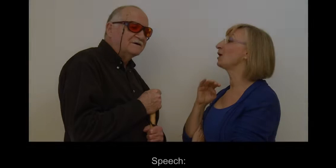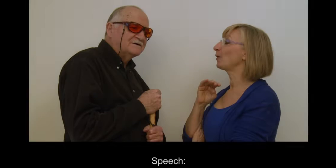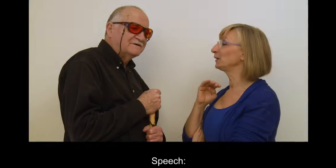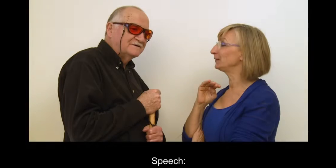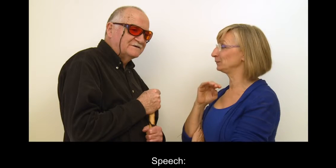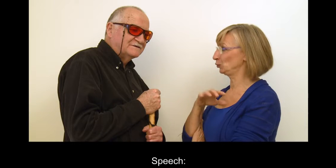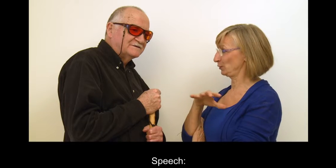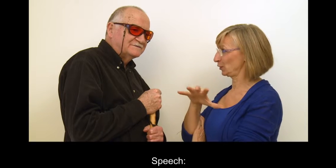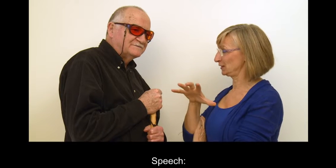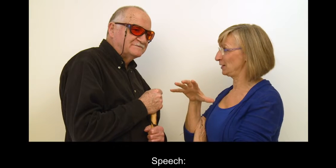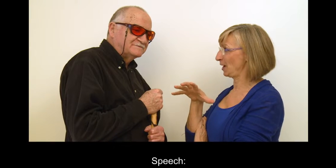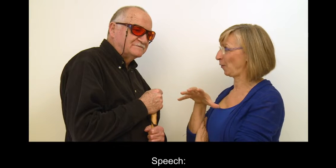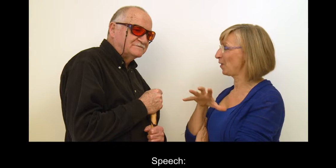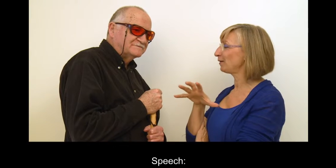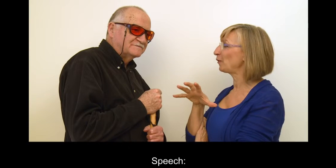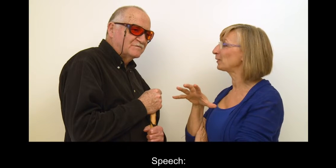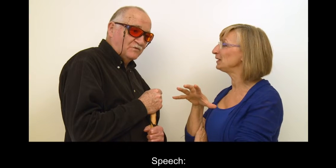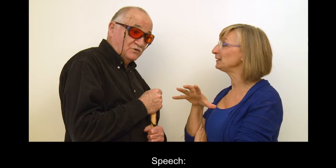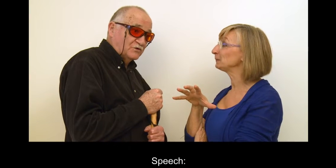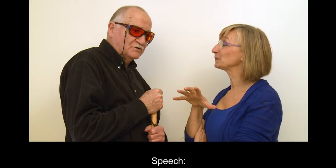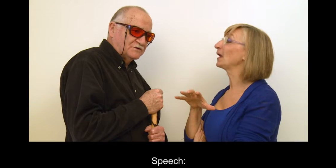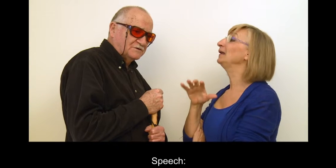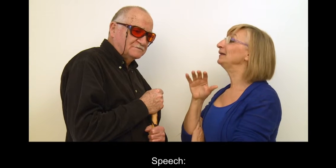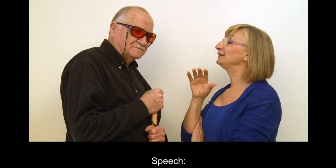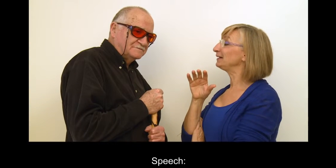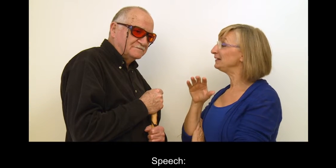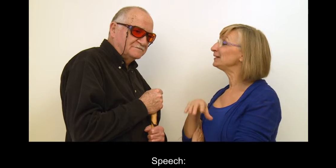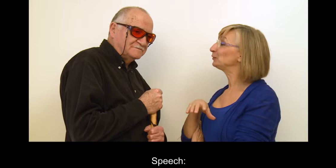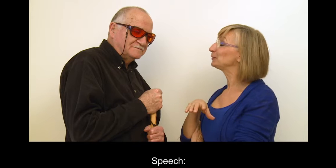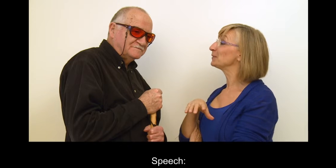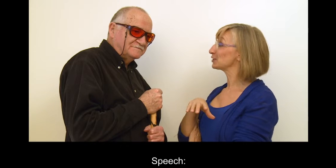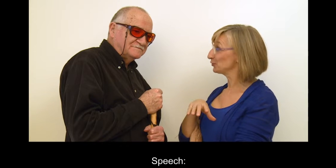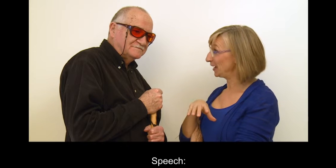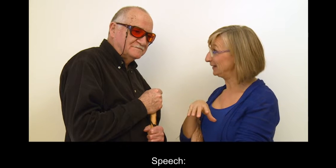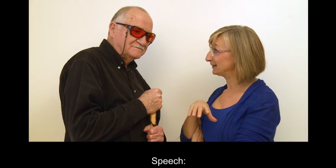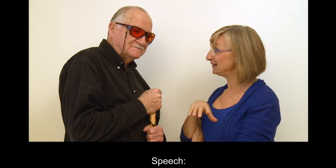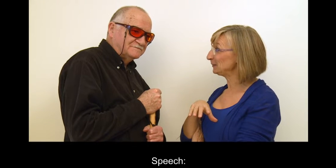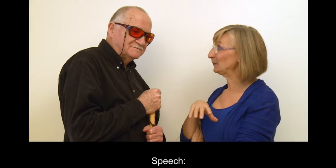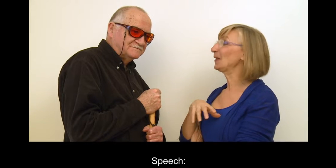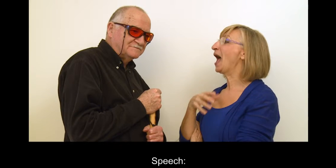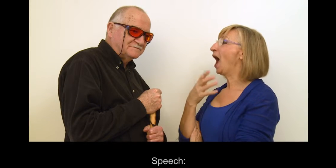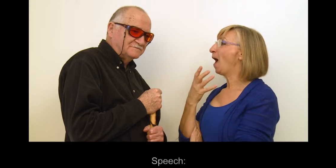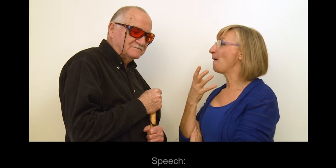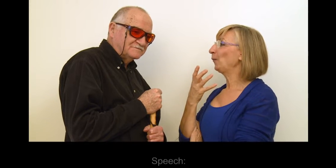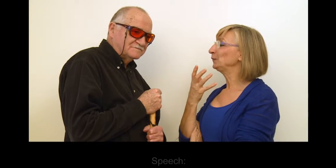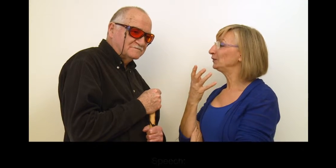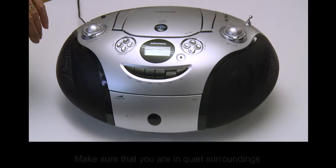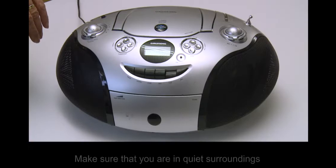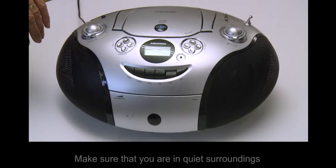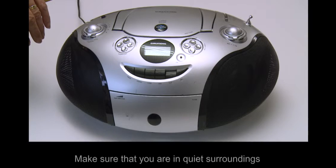When a person has a hearing and visual impairment, speak clearly and slowly and use whole sentences. Make